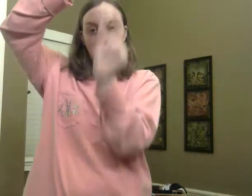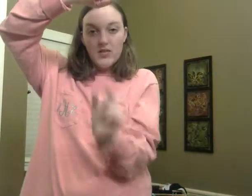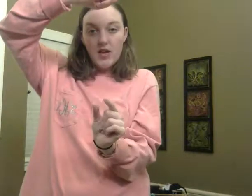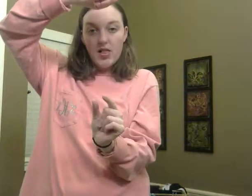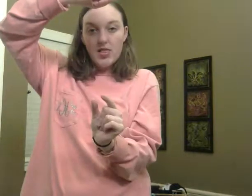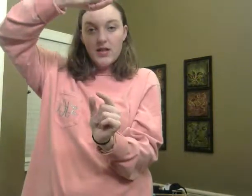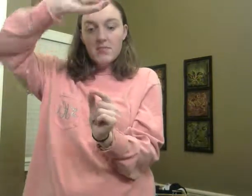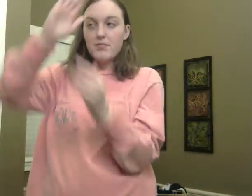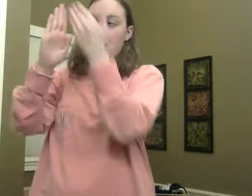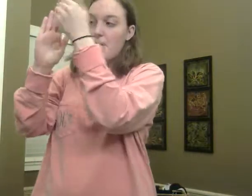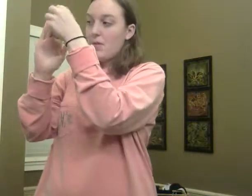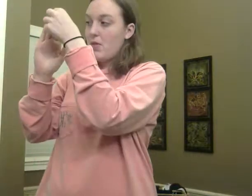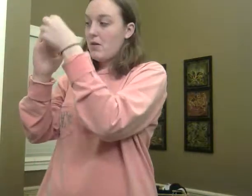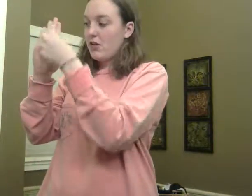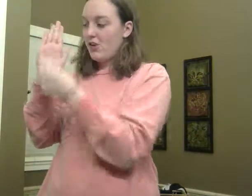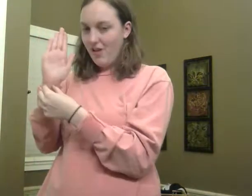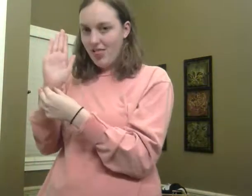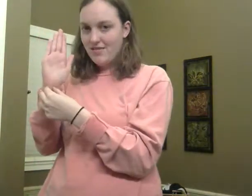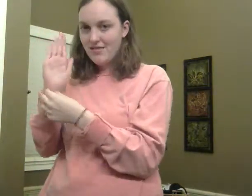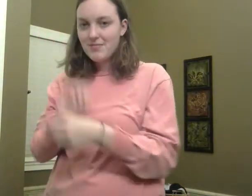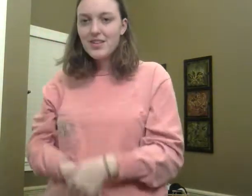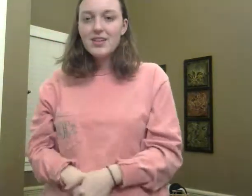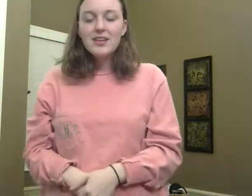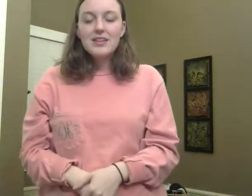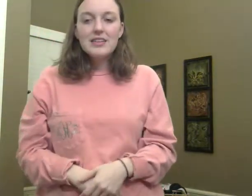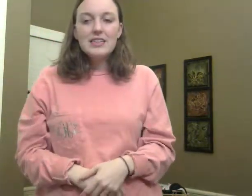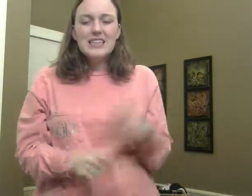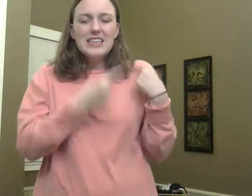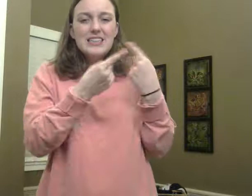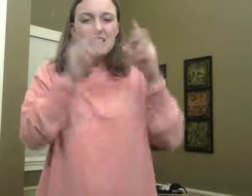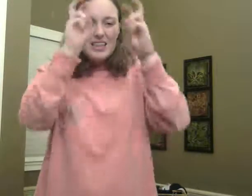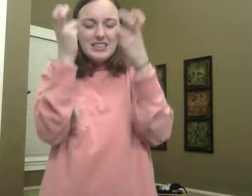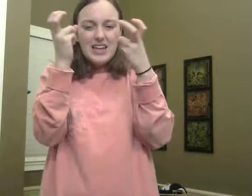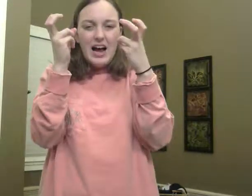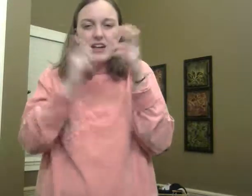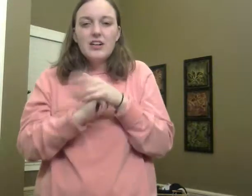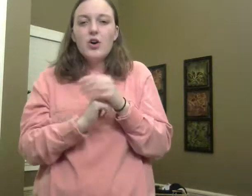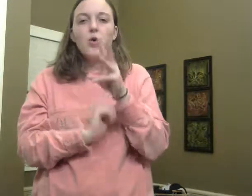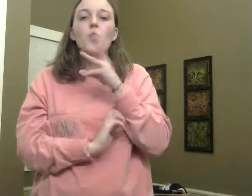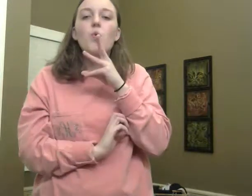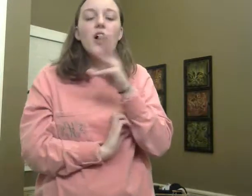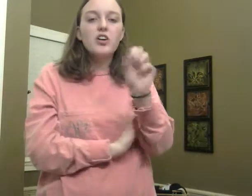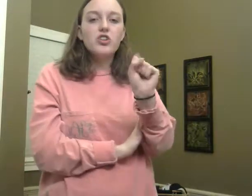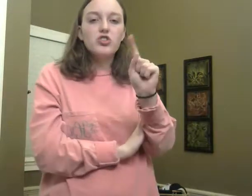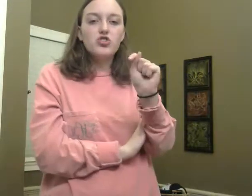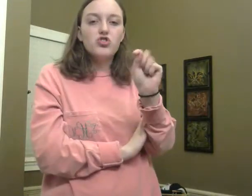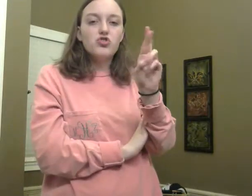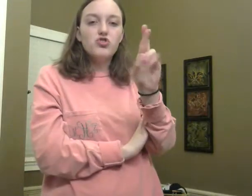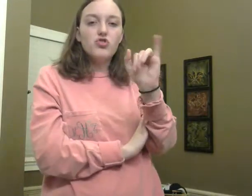since the title of the article is Water Striders, would you find a water strider on